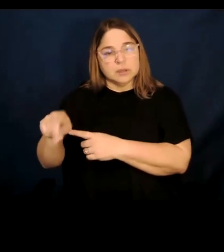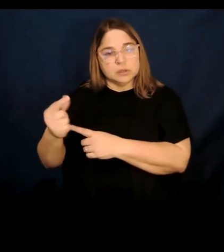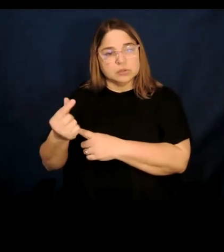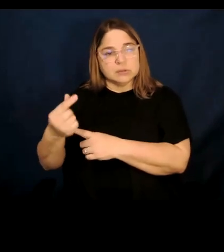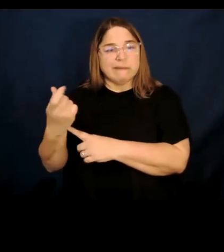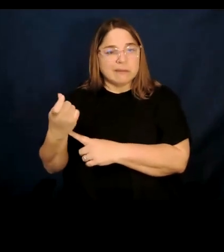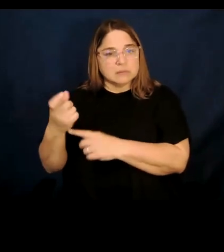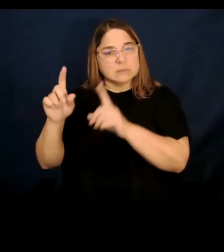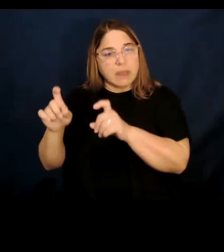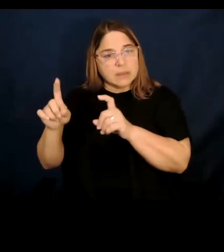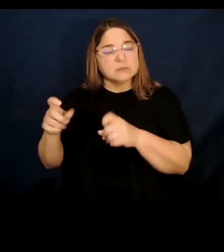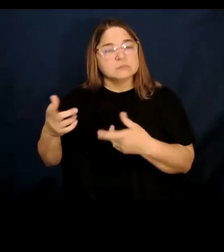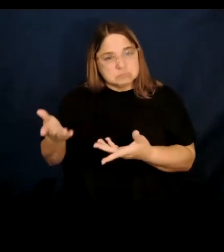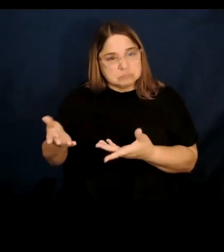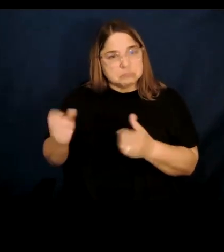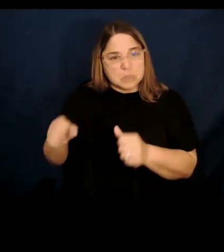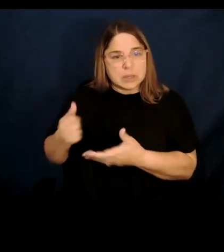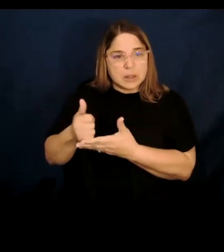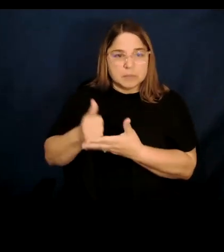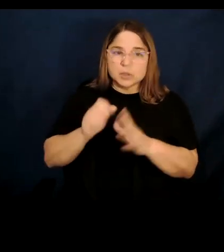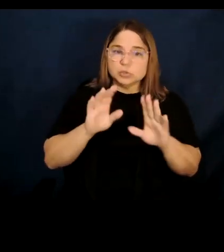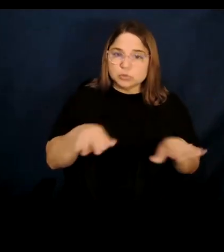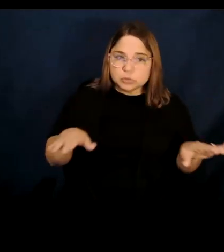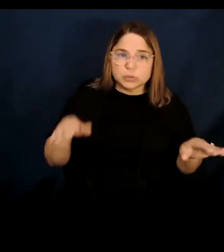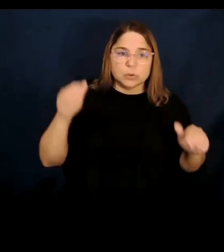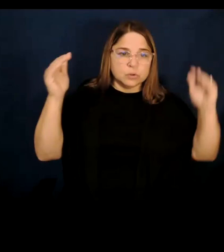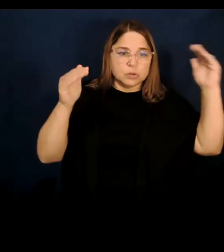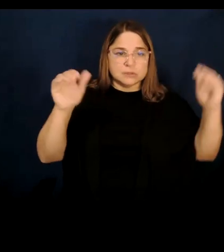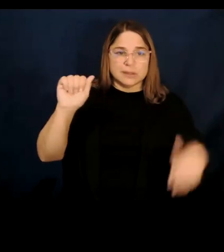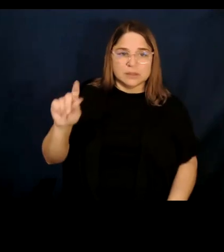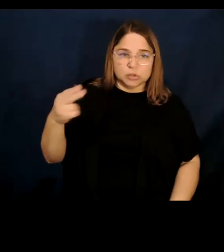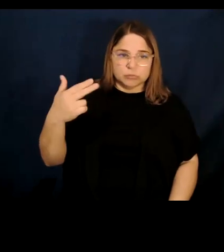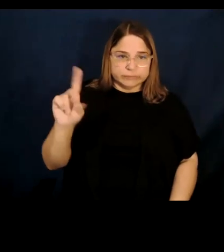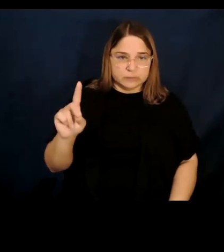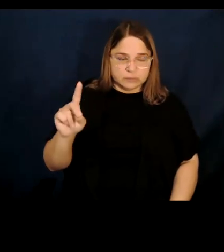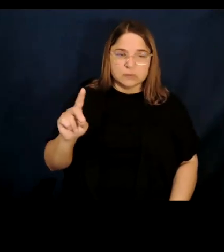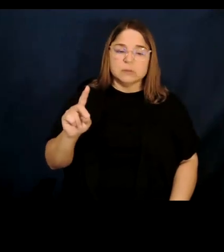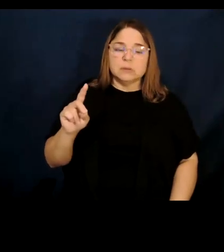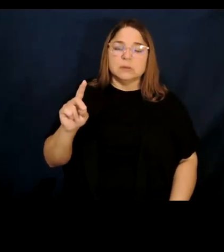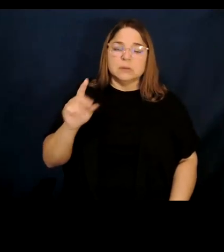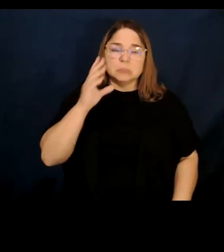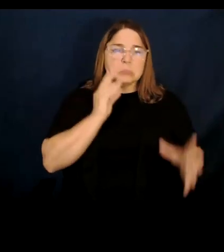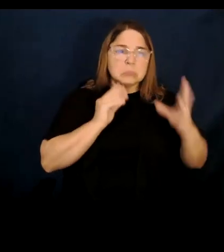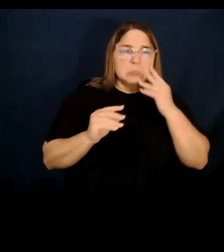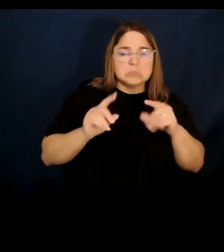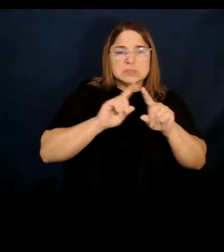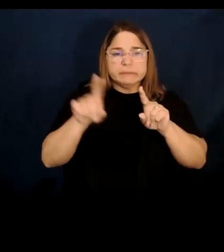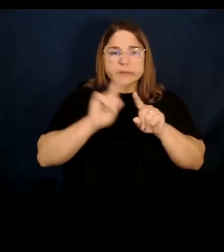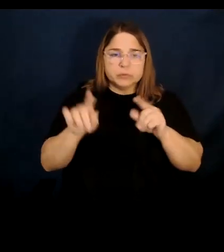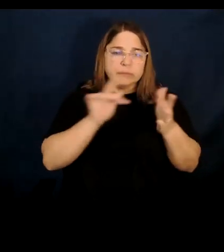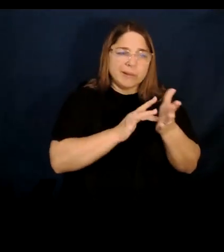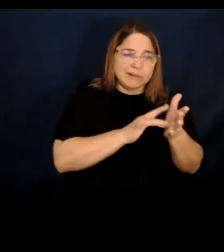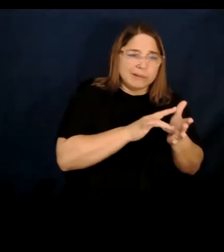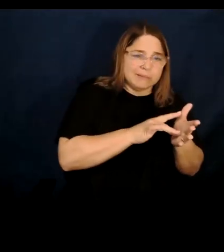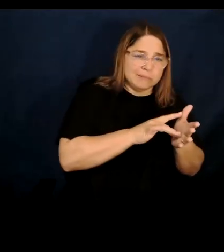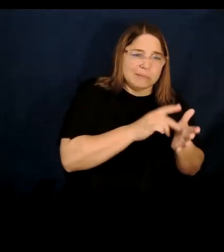I mean, how often have we heard children or even adults suffering from attention deficit disorder going through a number of drugs one by one to try and find the